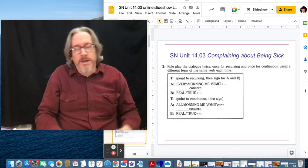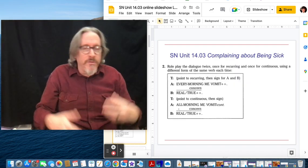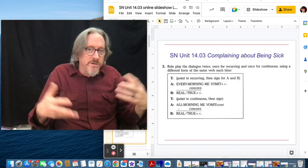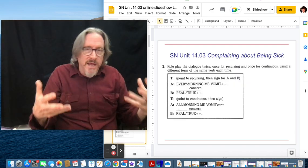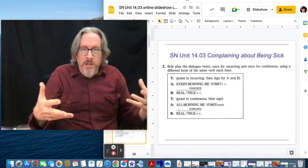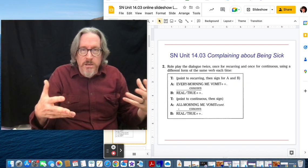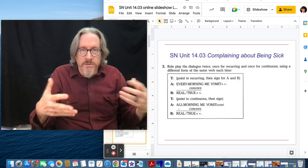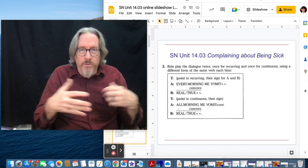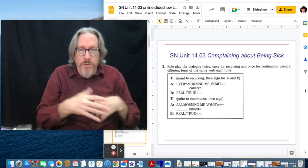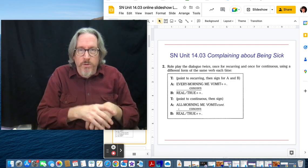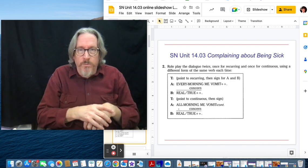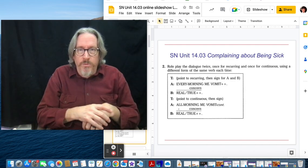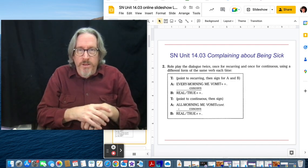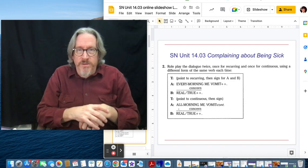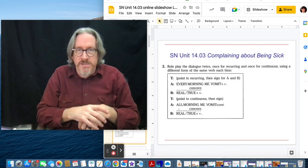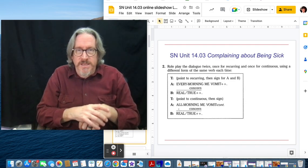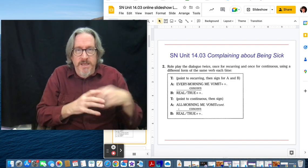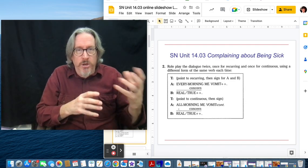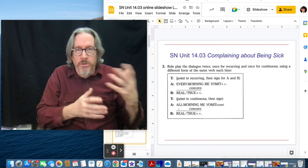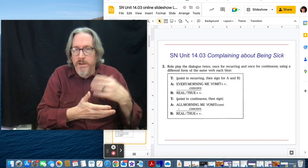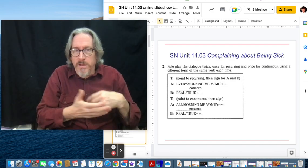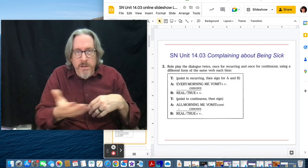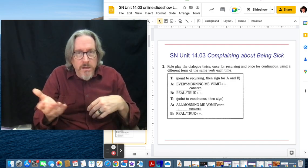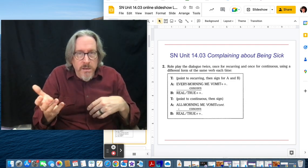So another dialogue that we will play with is like,